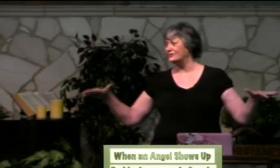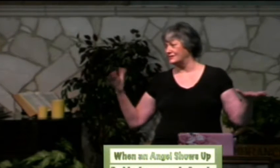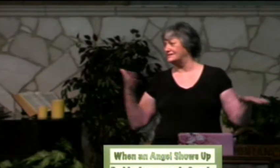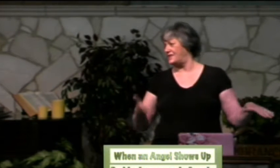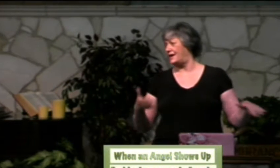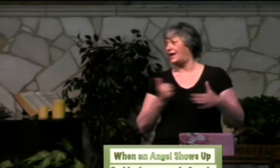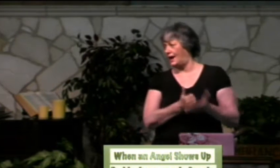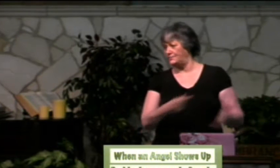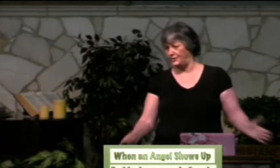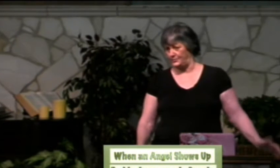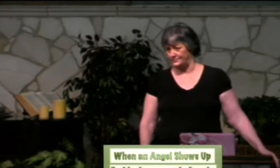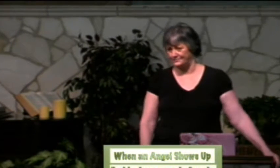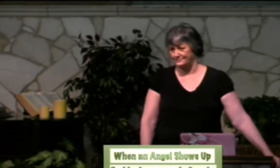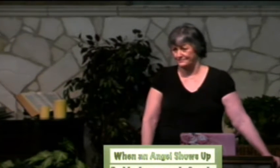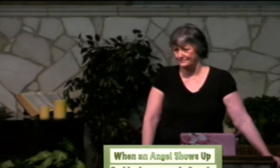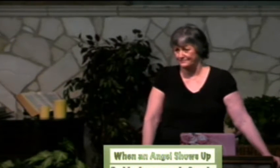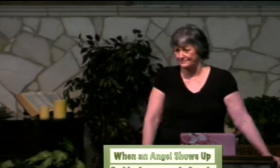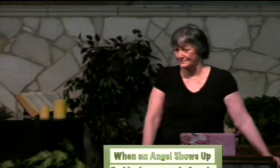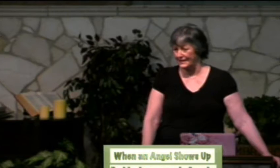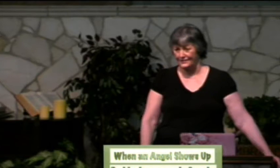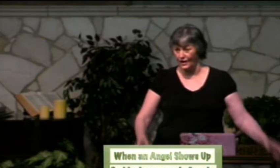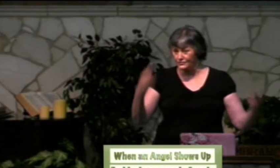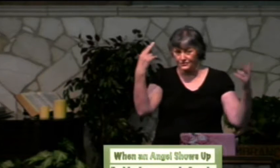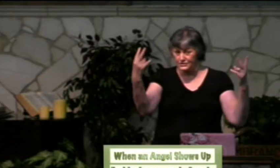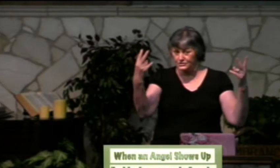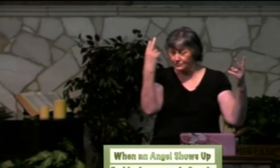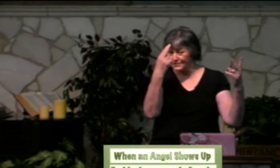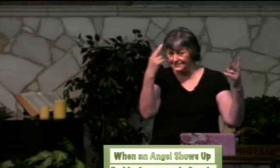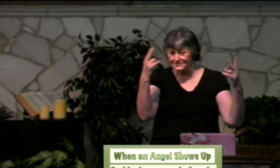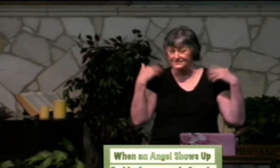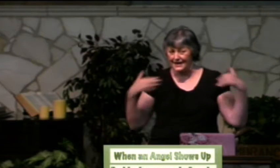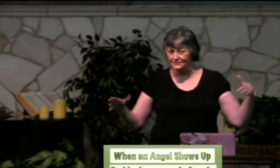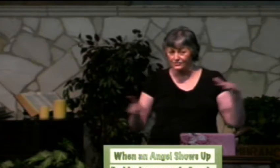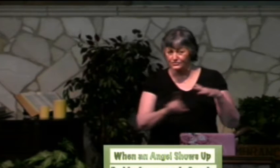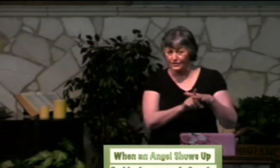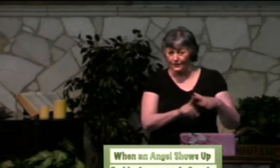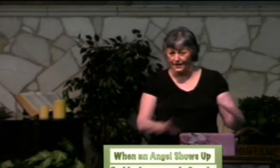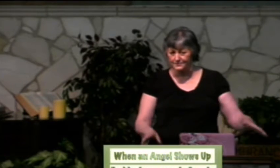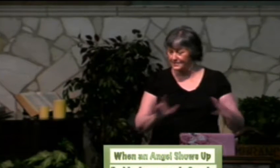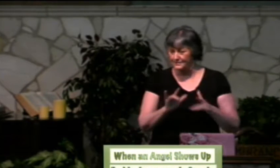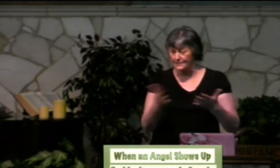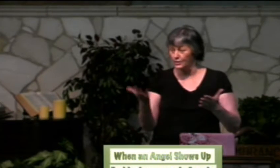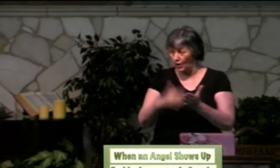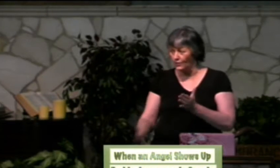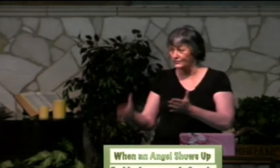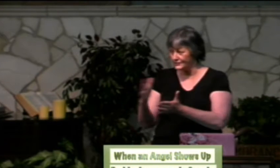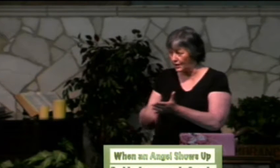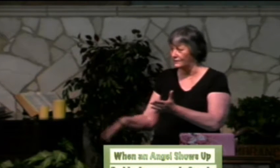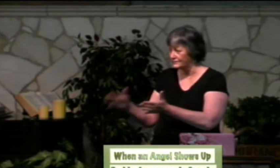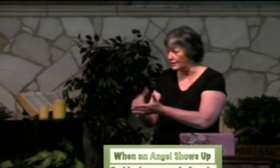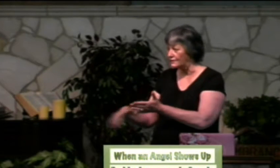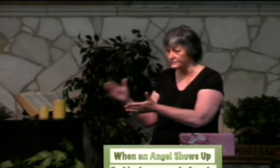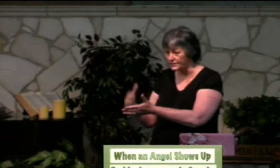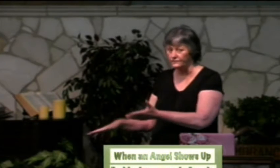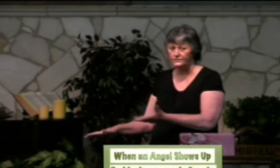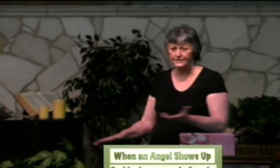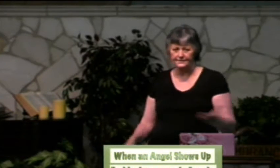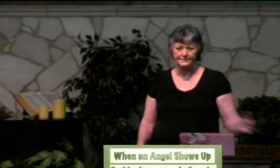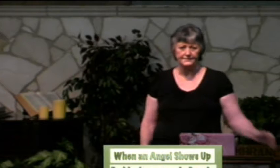is there to help you. Those are the two reasons angels show up in the Bible over and over and over and over again.